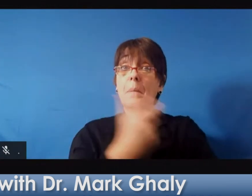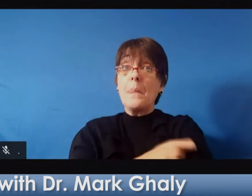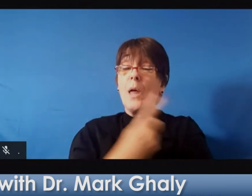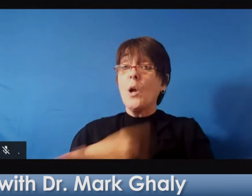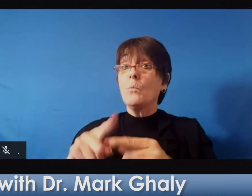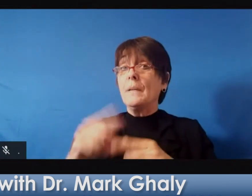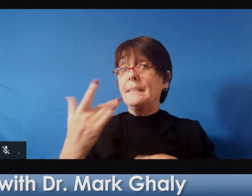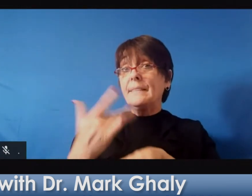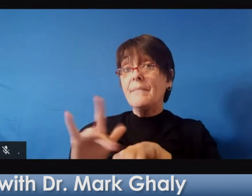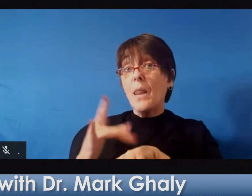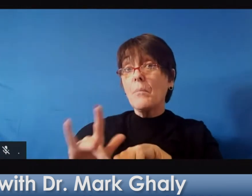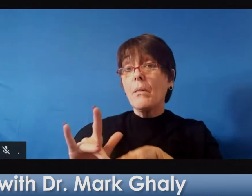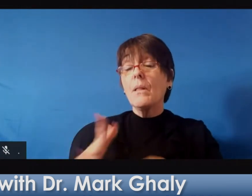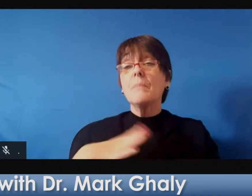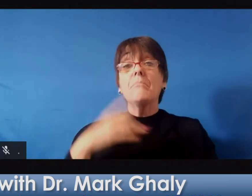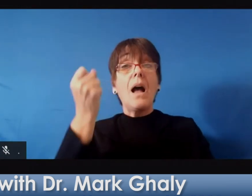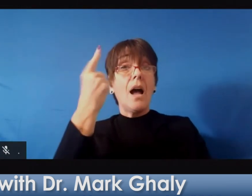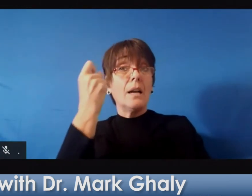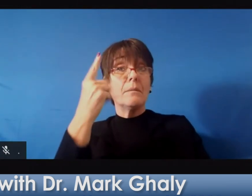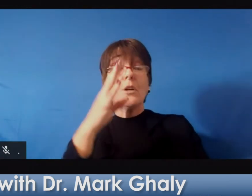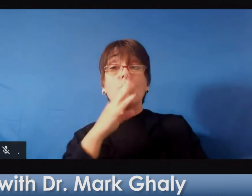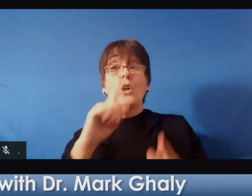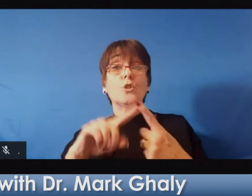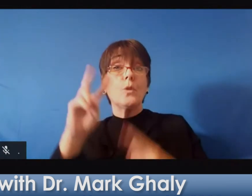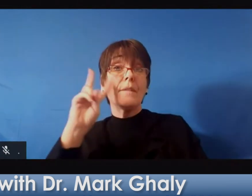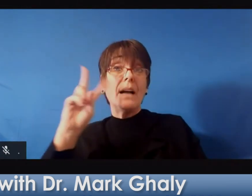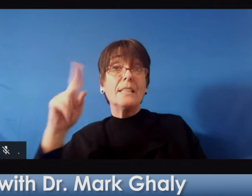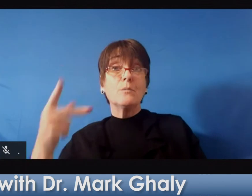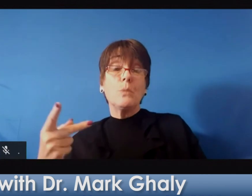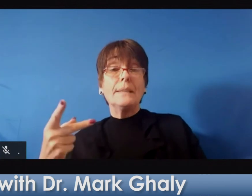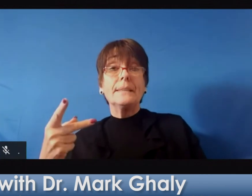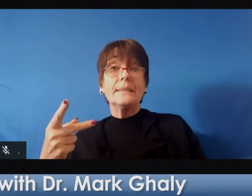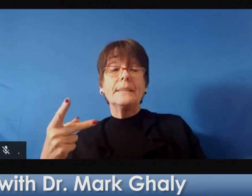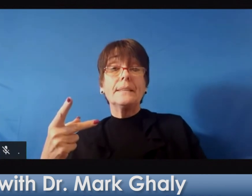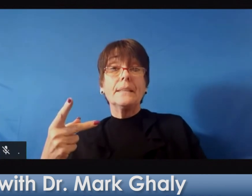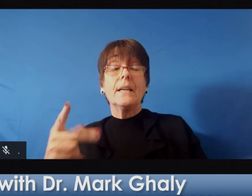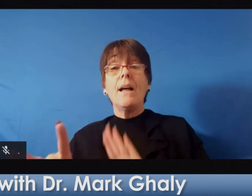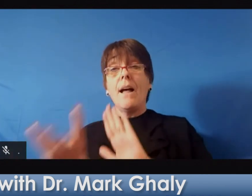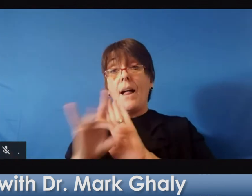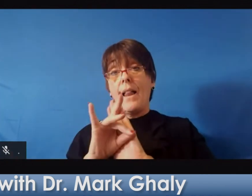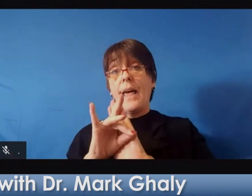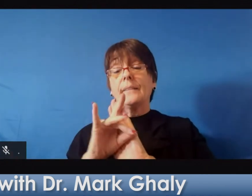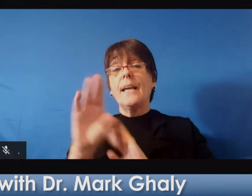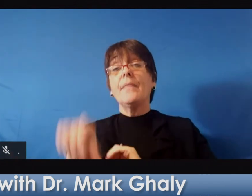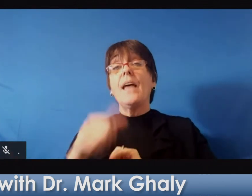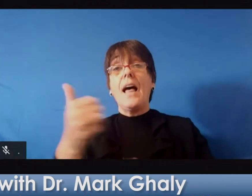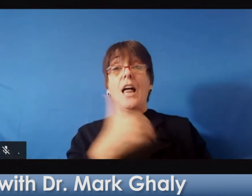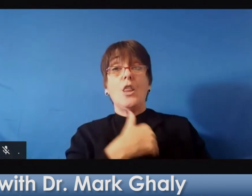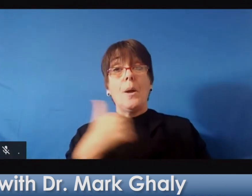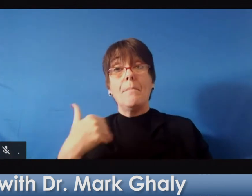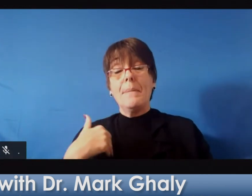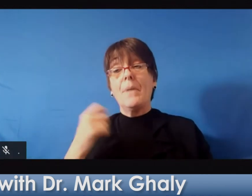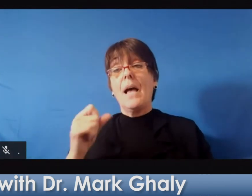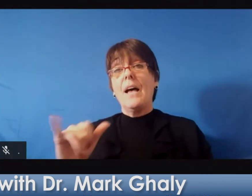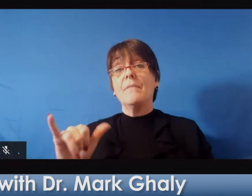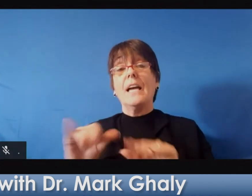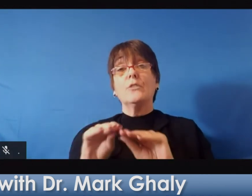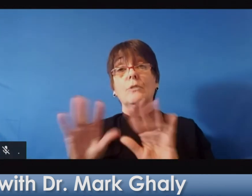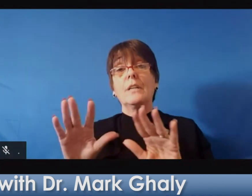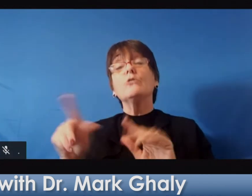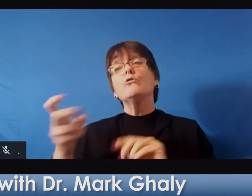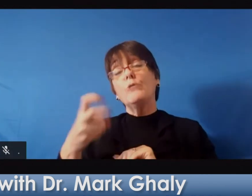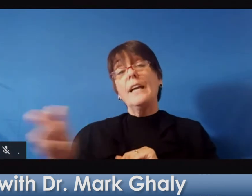My understanding from speaking to the Vice President elect and the other members of the transition team that